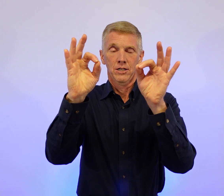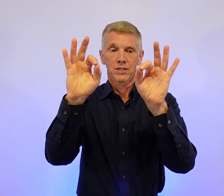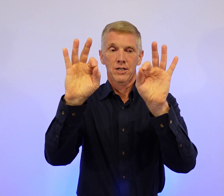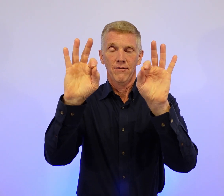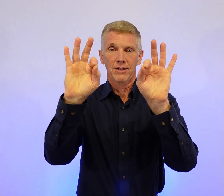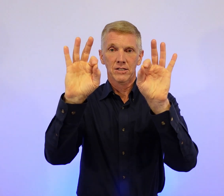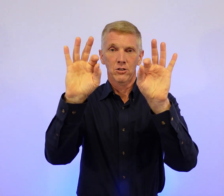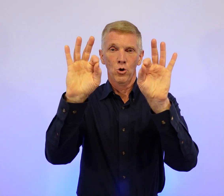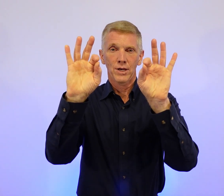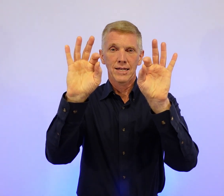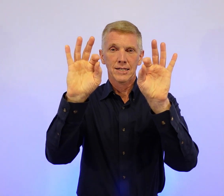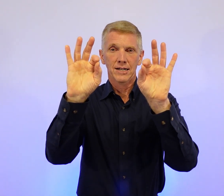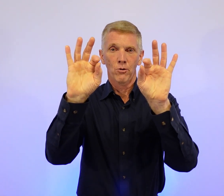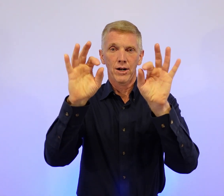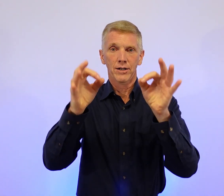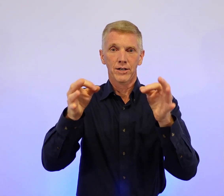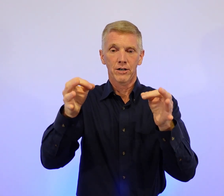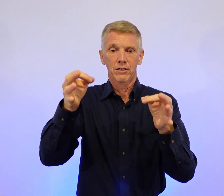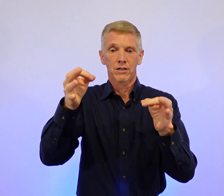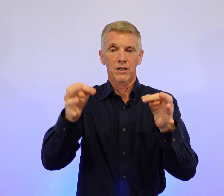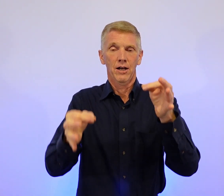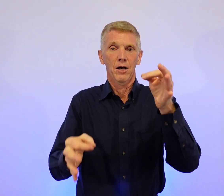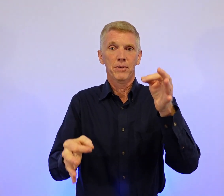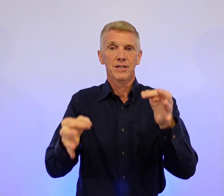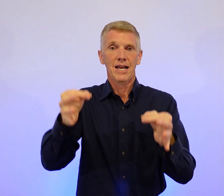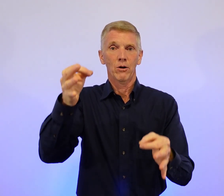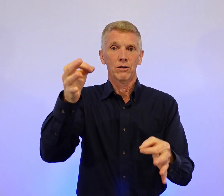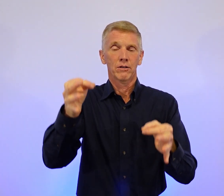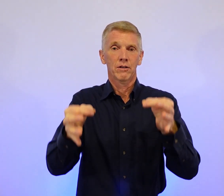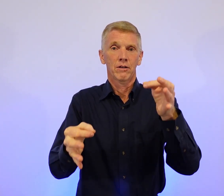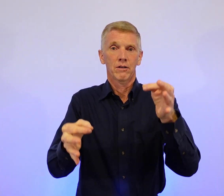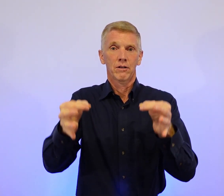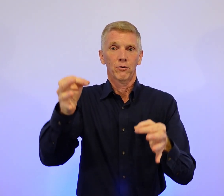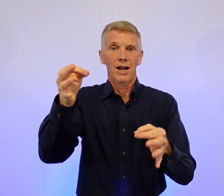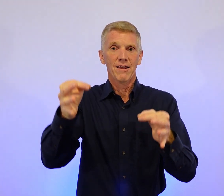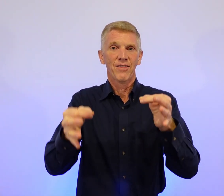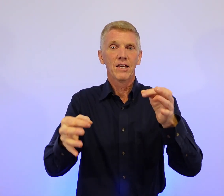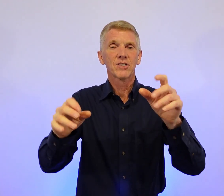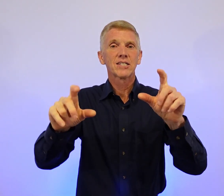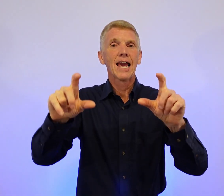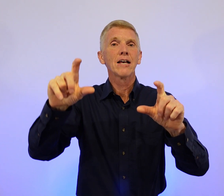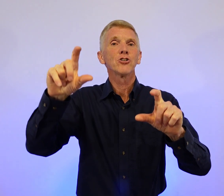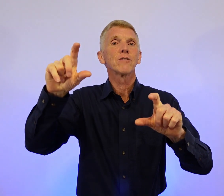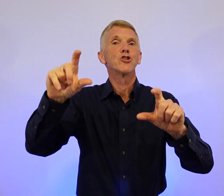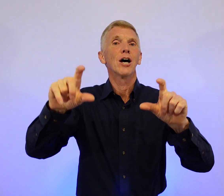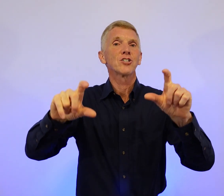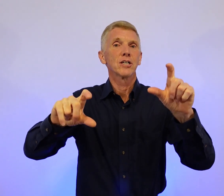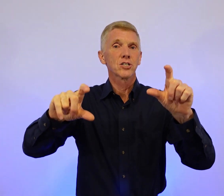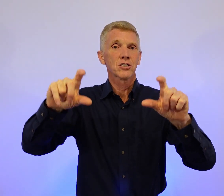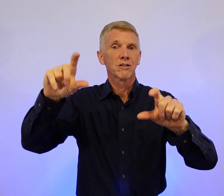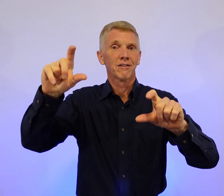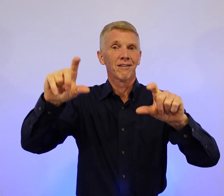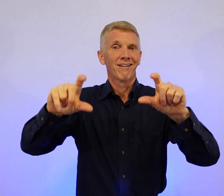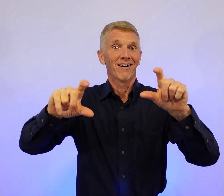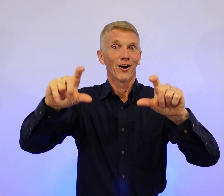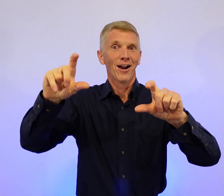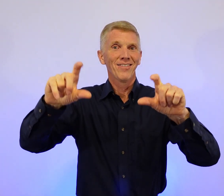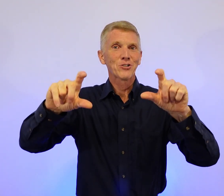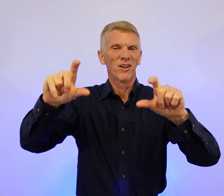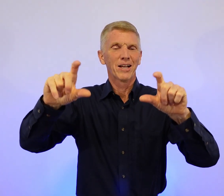see I've got this little OK sign going on here, up and down, right? Think of the scales of justice. All right, that's where that comes